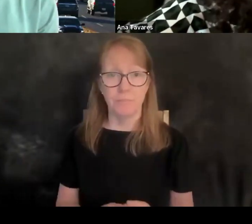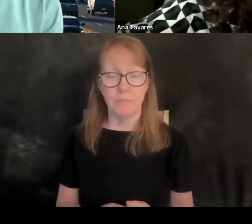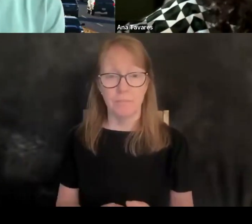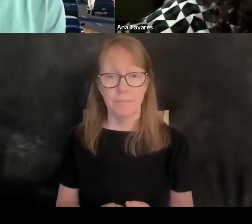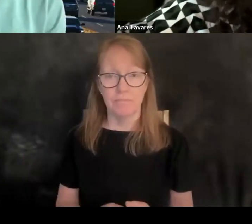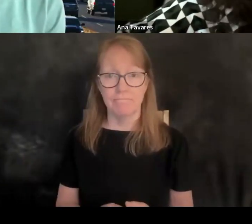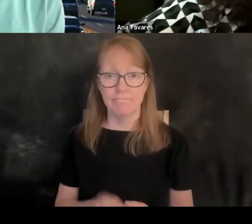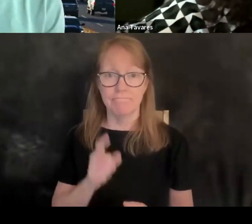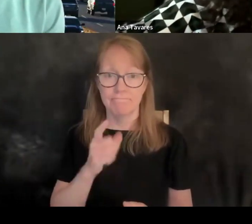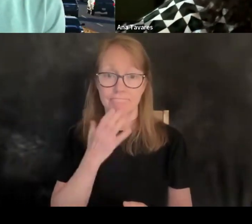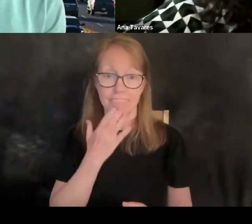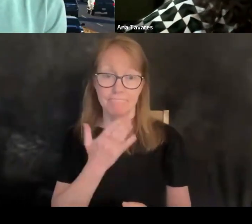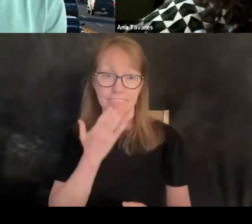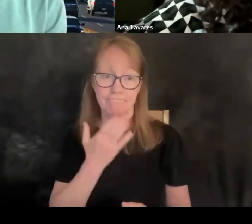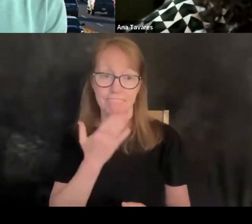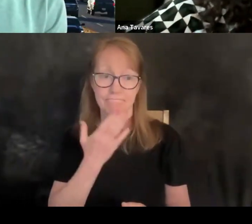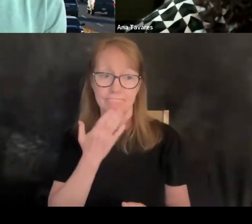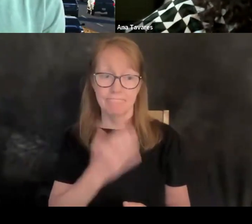Thank you, Deputy Tavares.